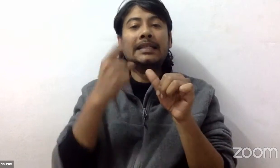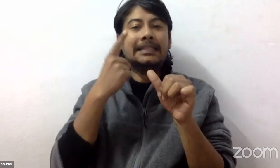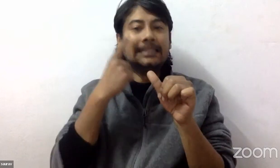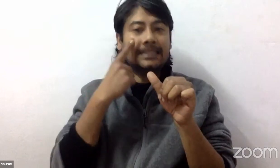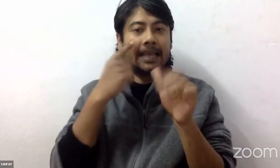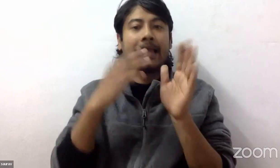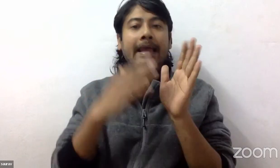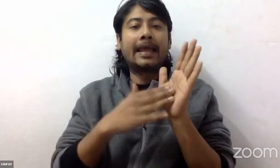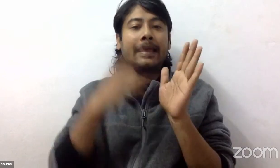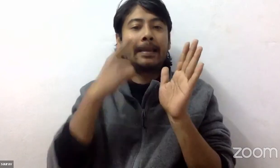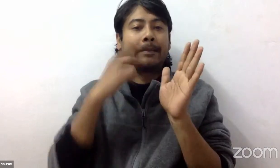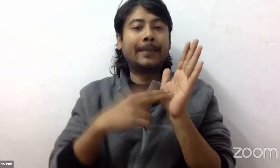So